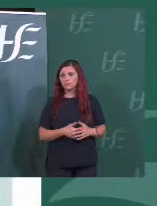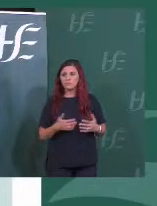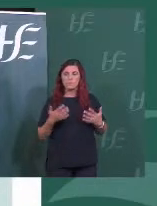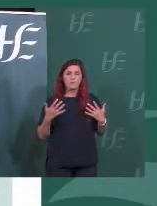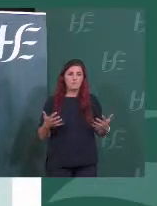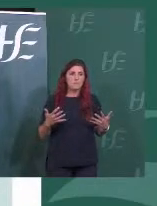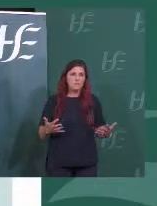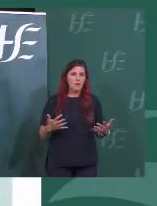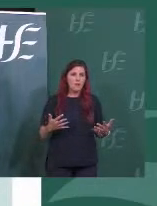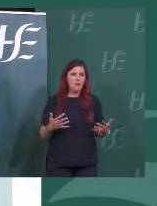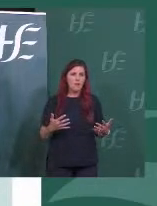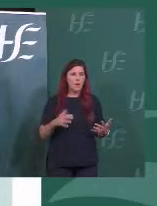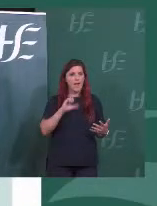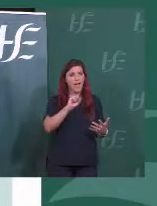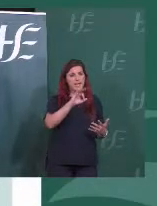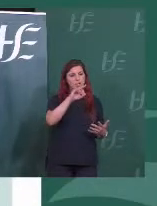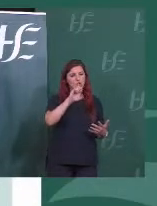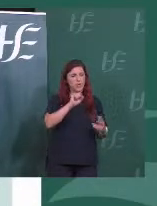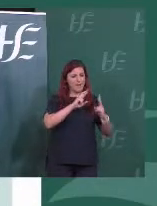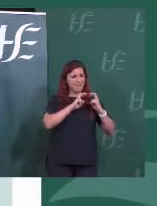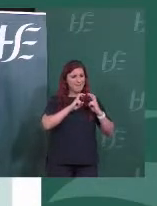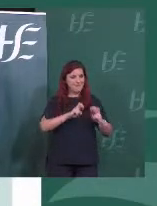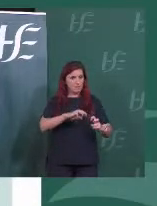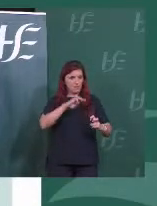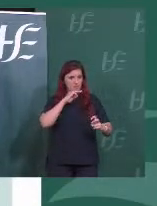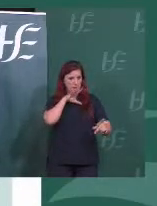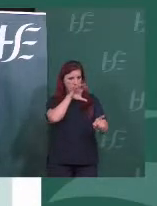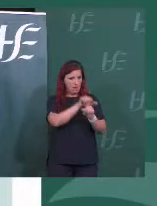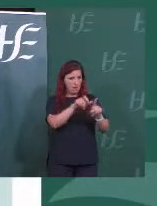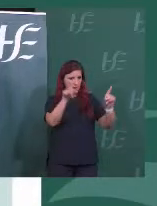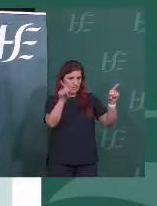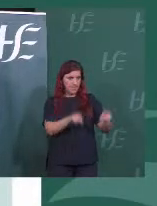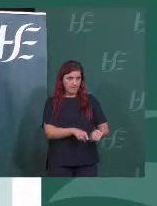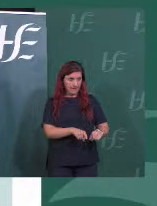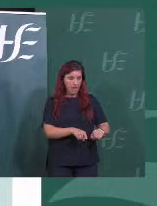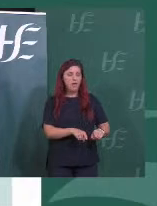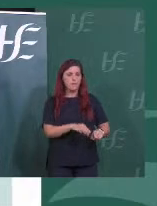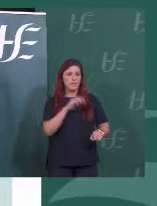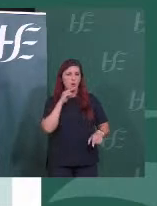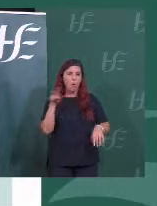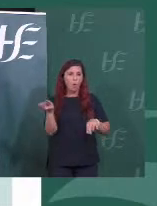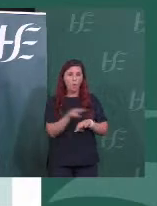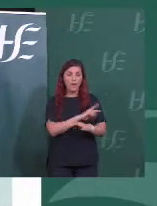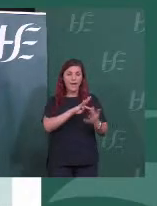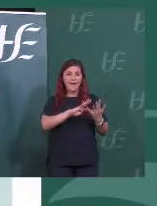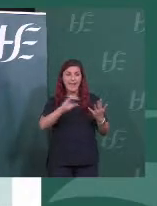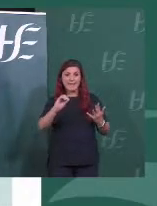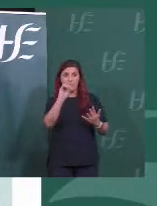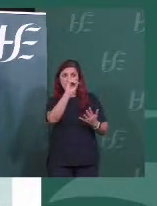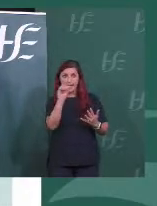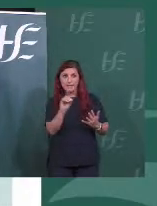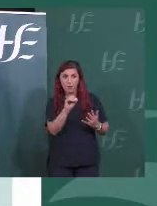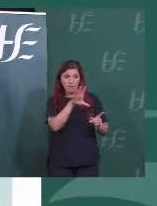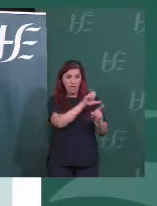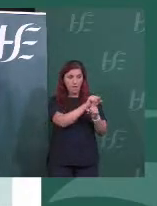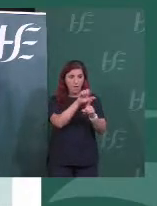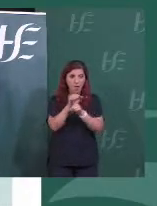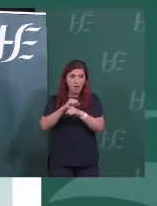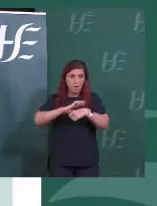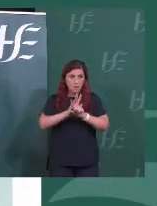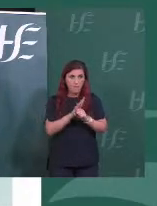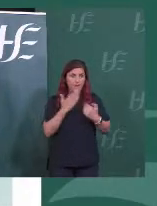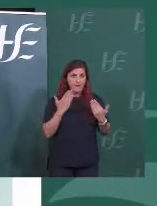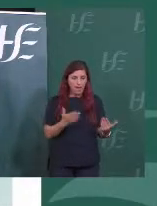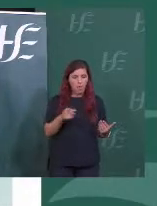the latest S gene analysis, which is a marker for the Delta variant, shows that well over 90% of cases are now Delta. So it has easily displaced the